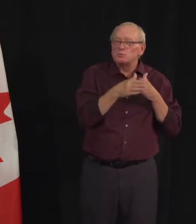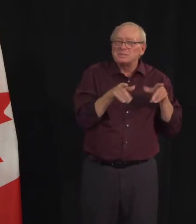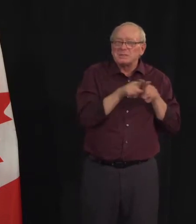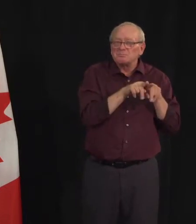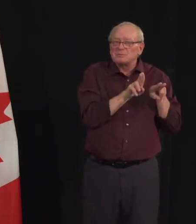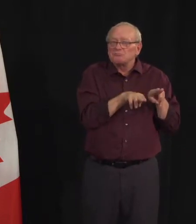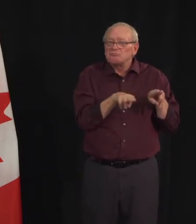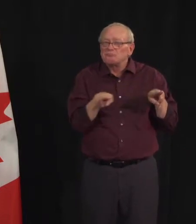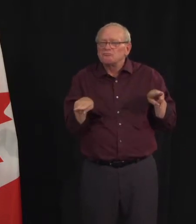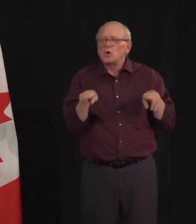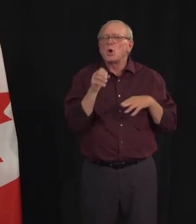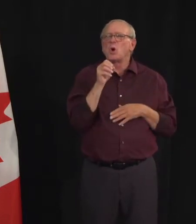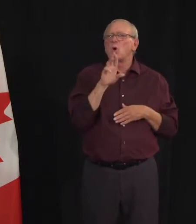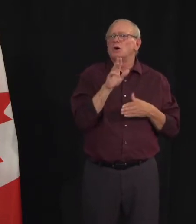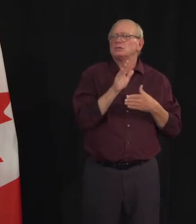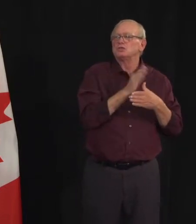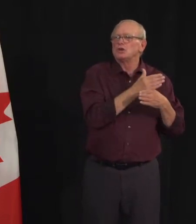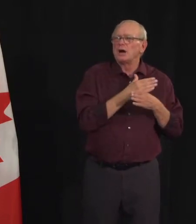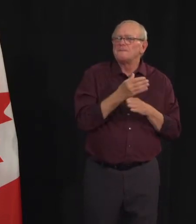spread from that event?